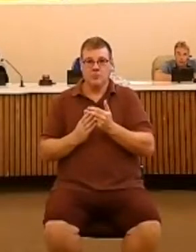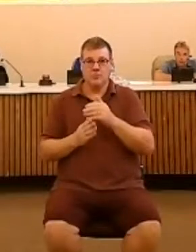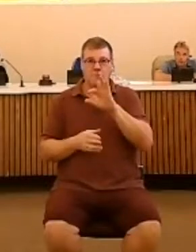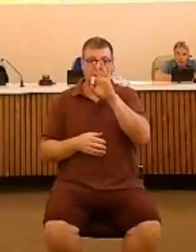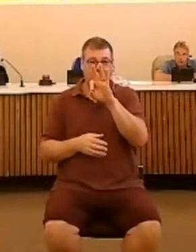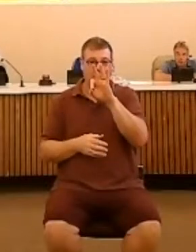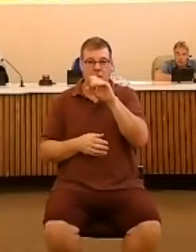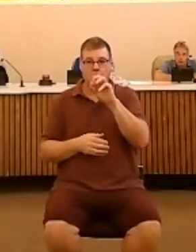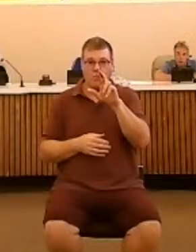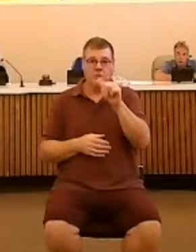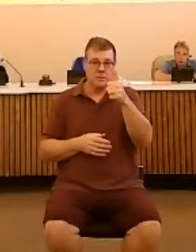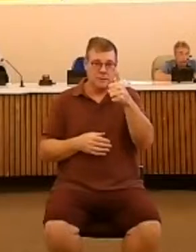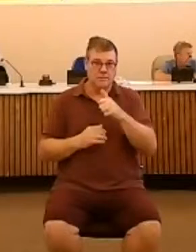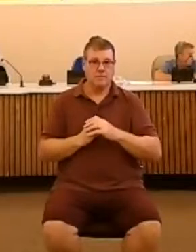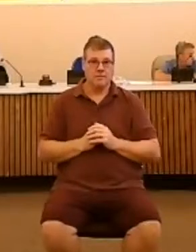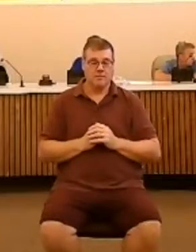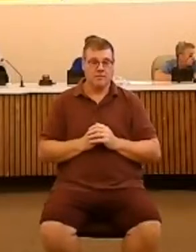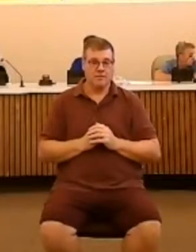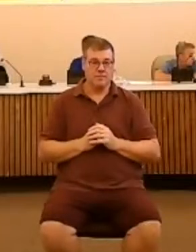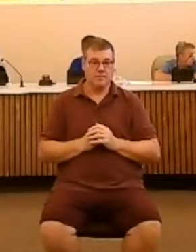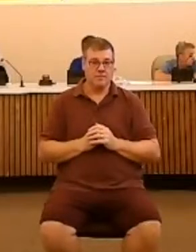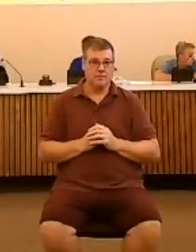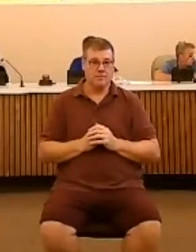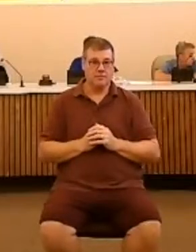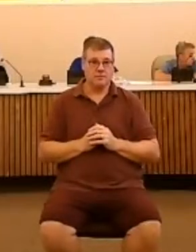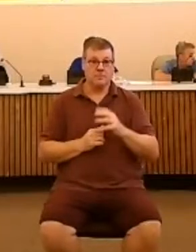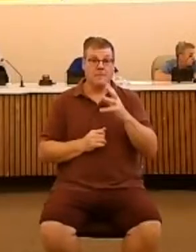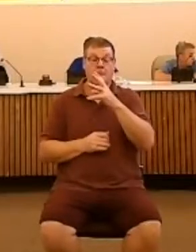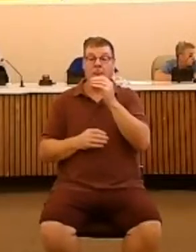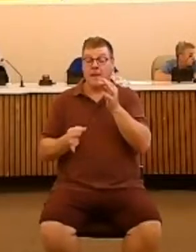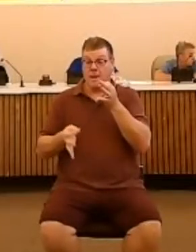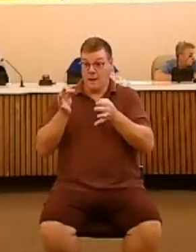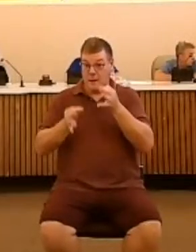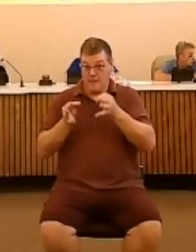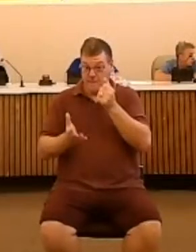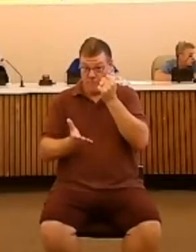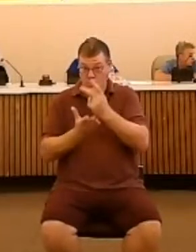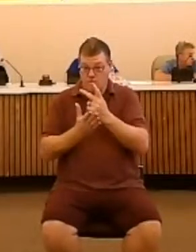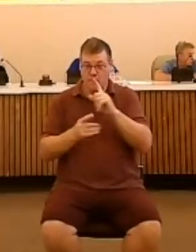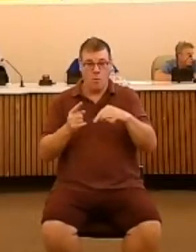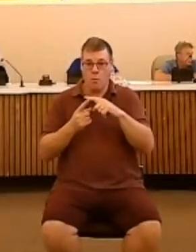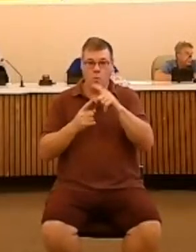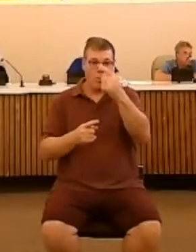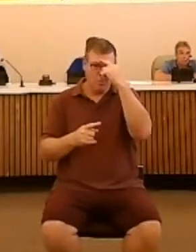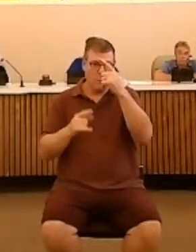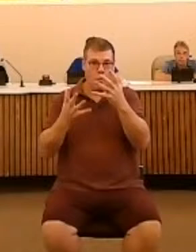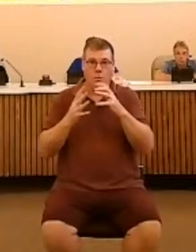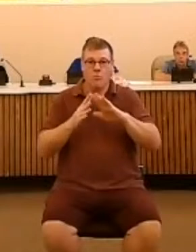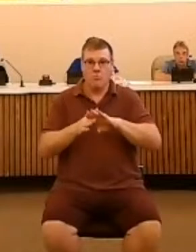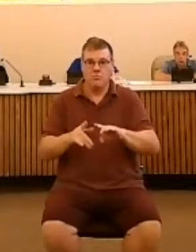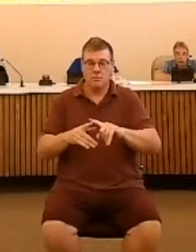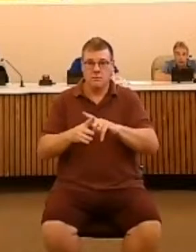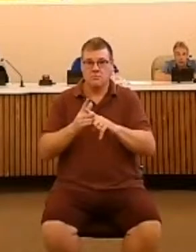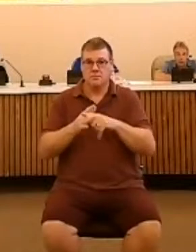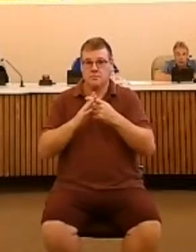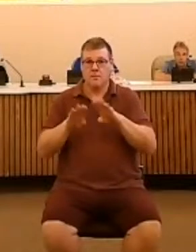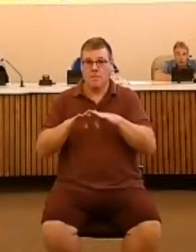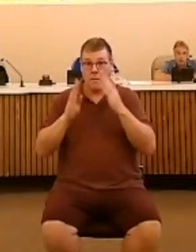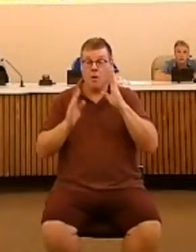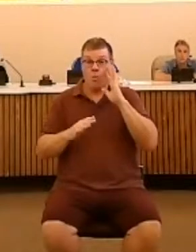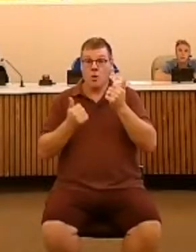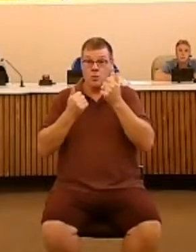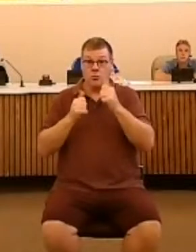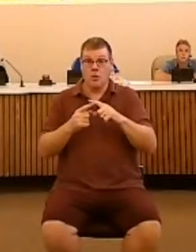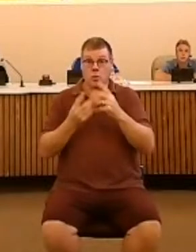9 to 10 employees. Okay. And if approved, when are you thinking you guys might open? We try to do a